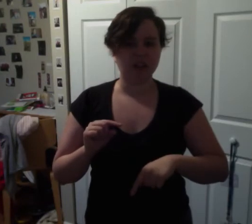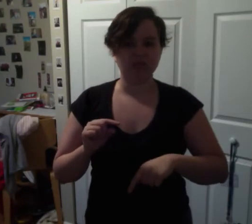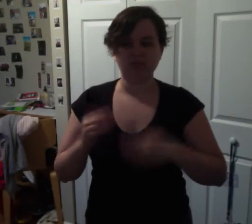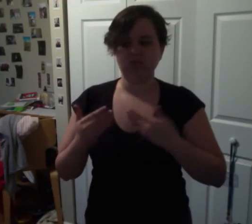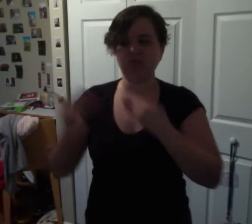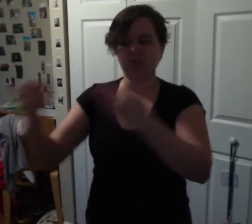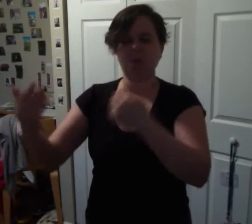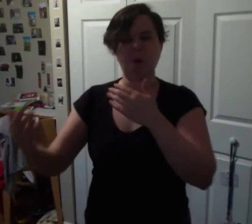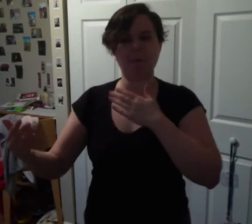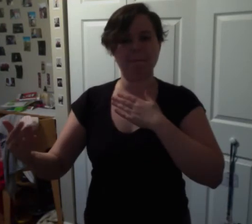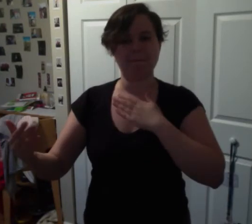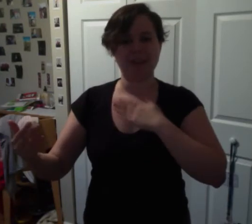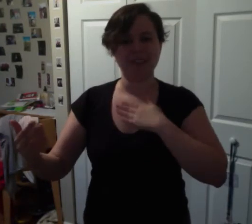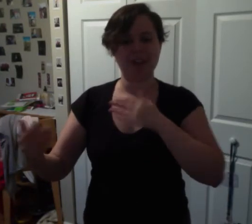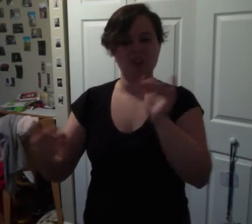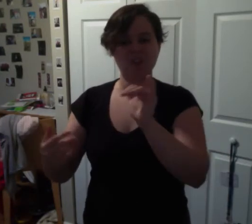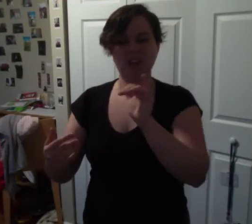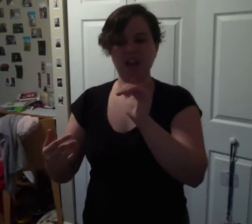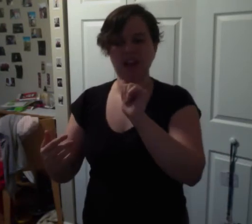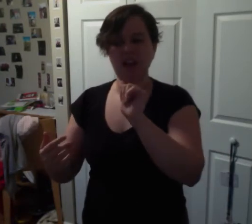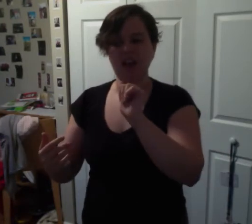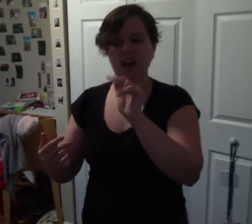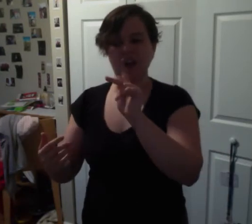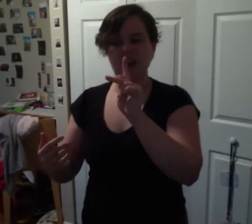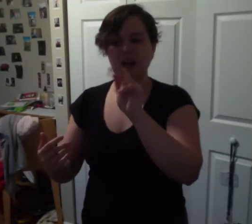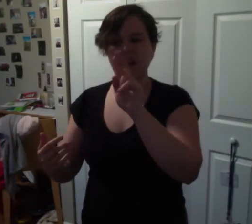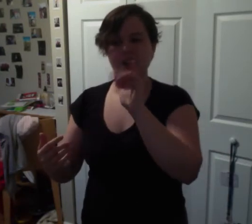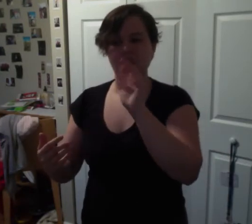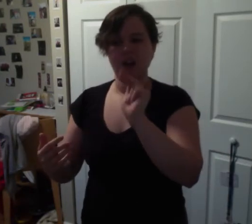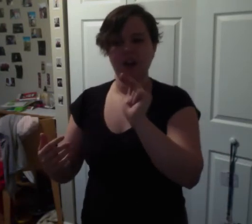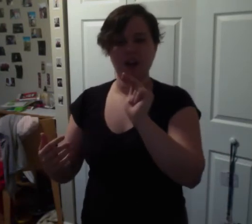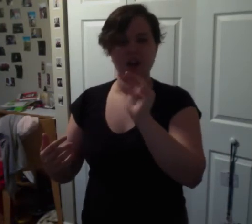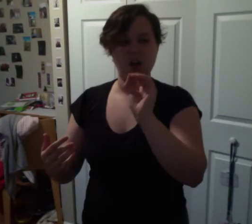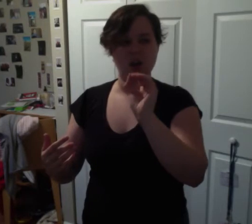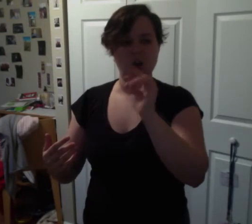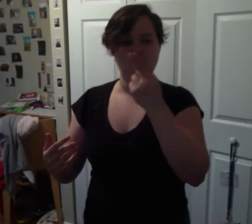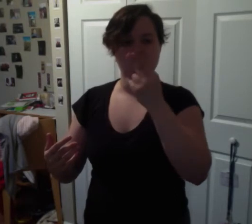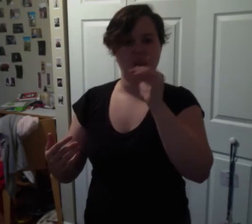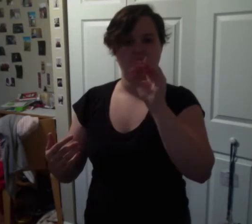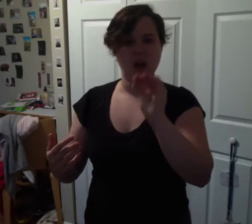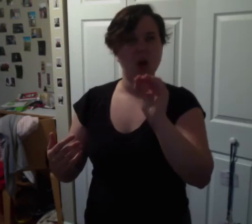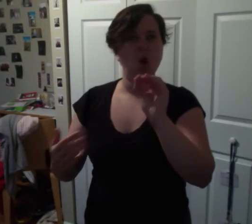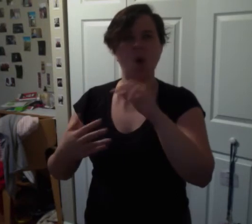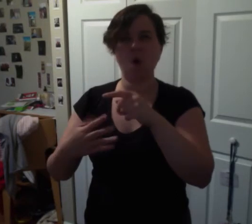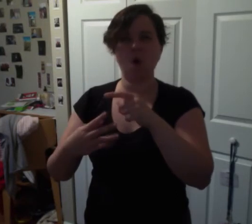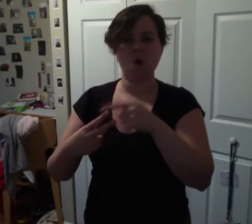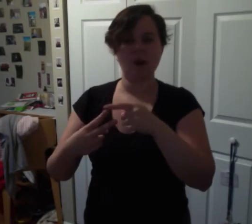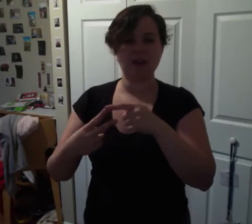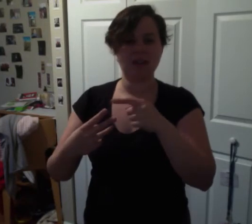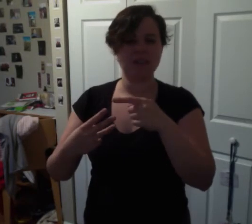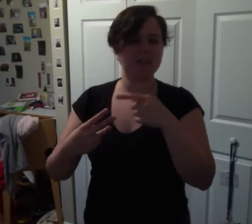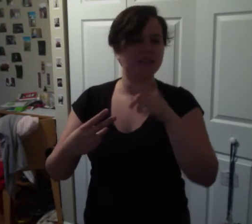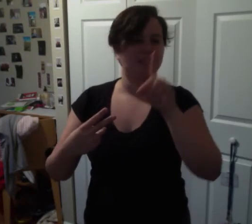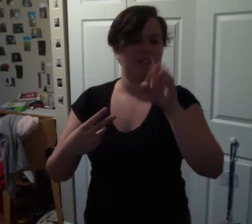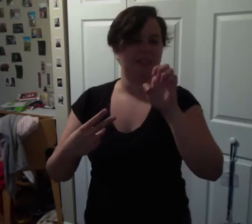and Detroit, Michigan, and Gary, Indiana, is that there are people in those places who already believe in those places. They're already dying to make